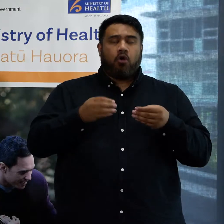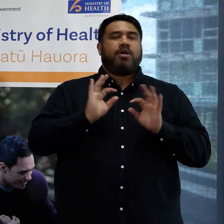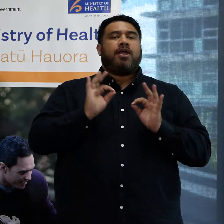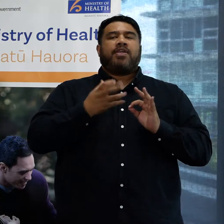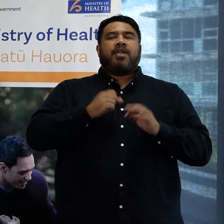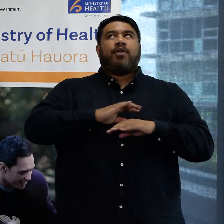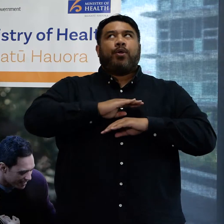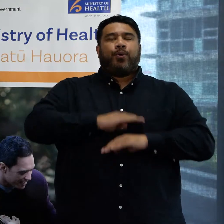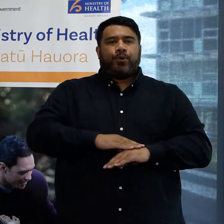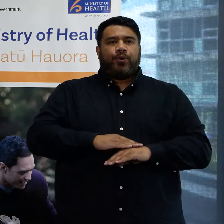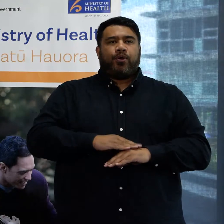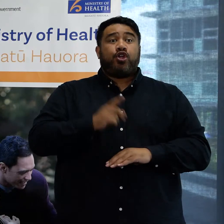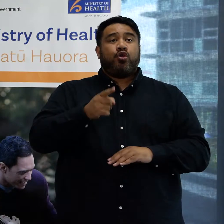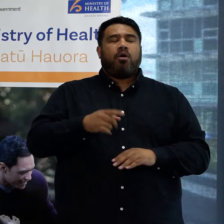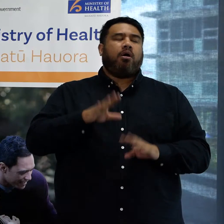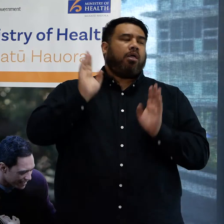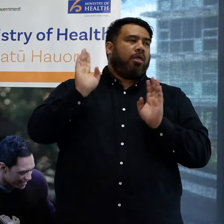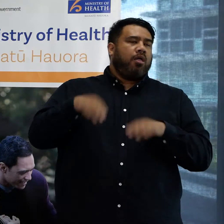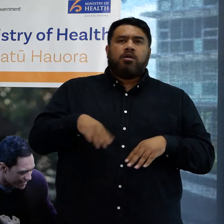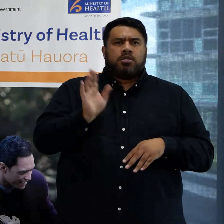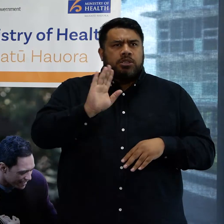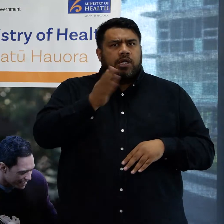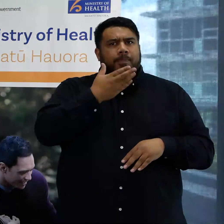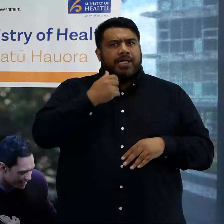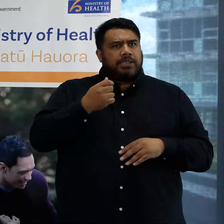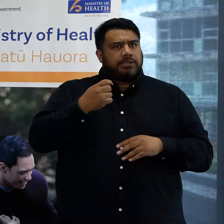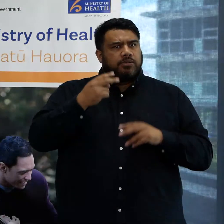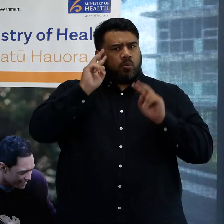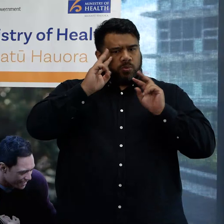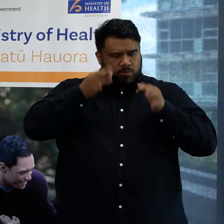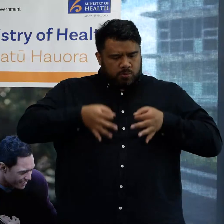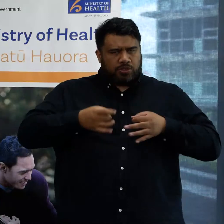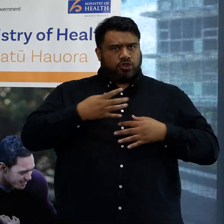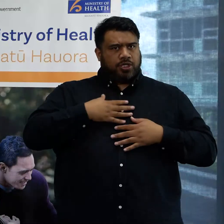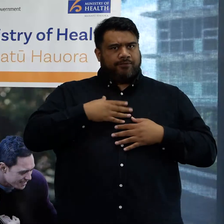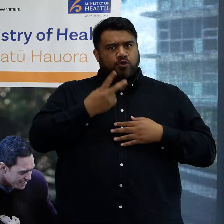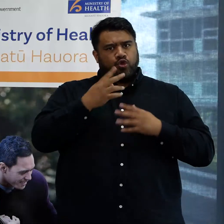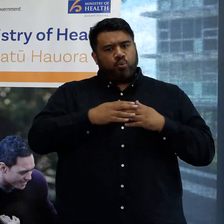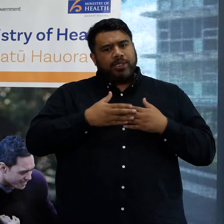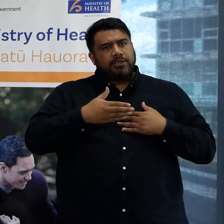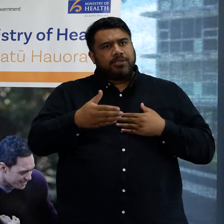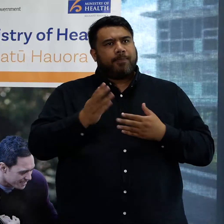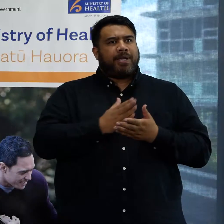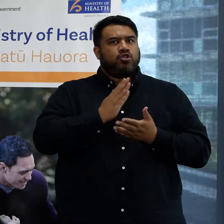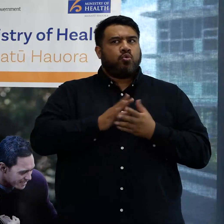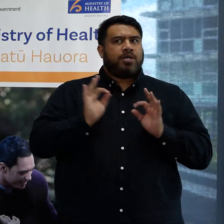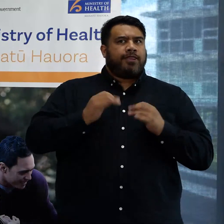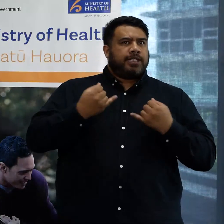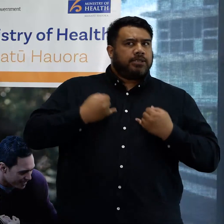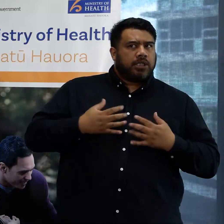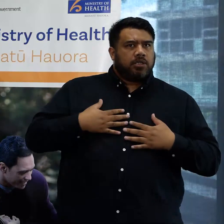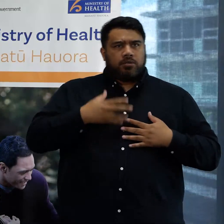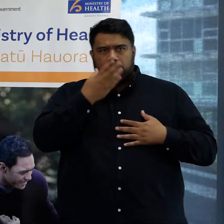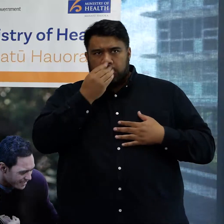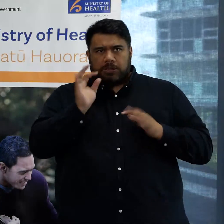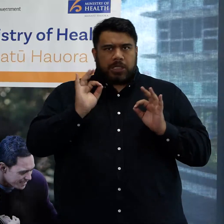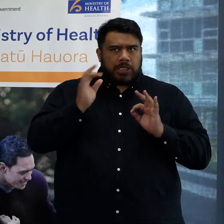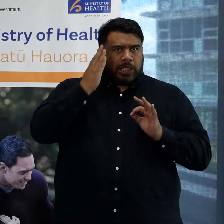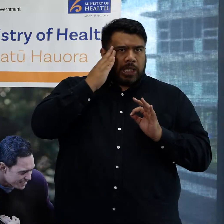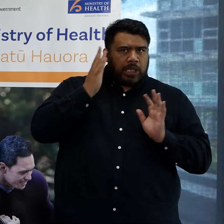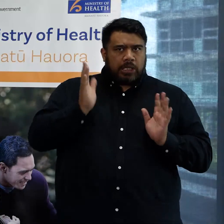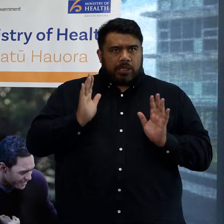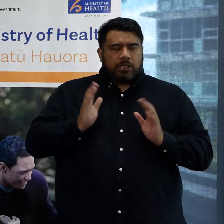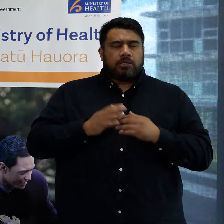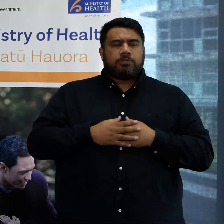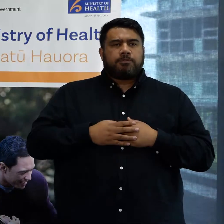may have had contact, please monitor your health carefully for the full 2 weeks, which is the period within which you may, if you are